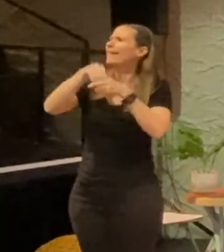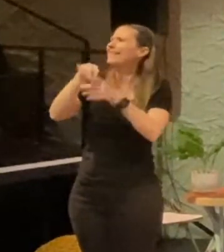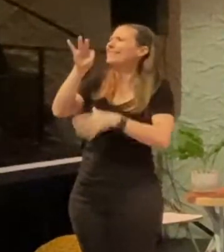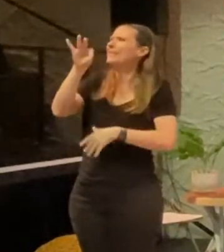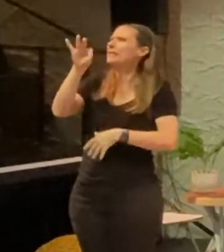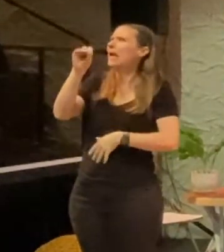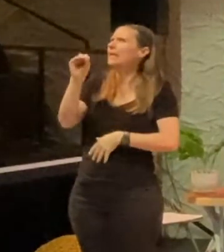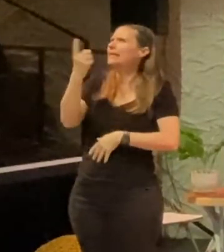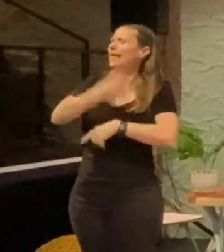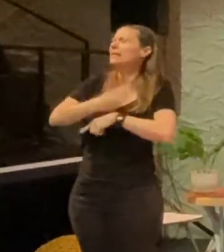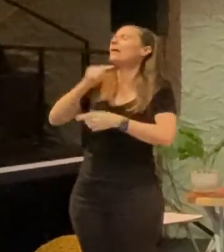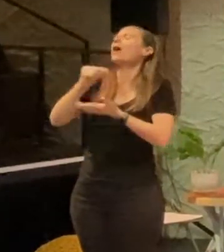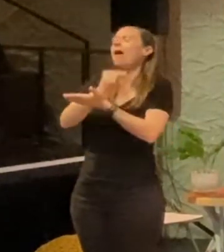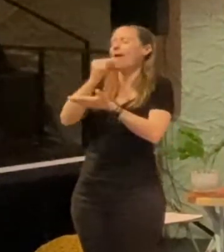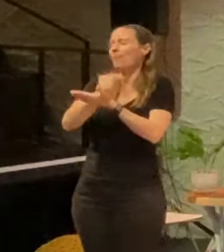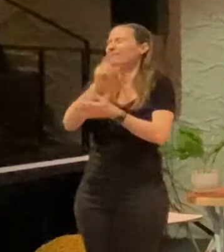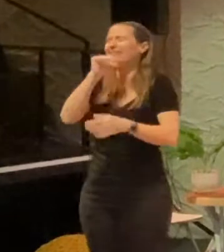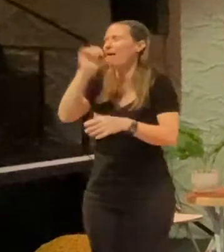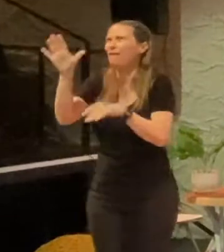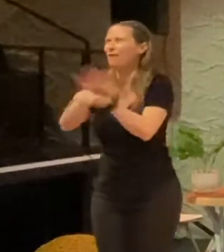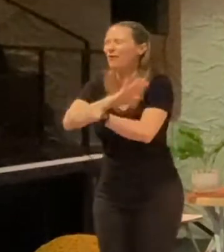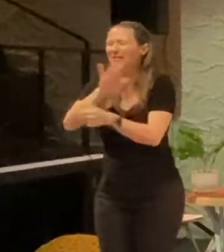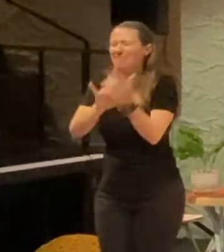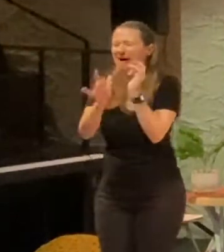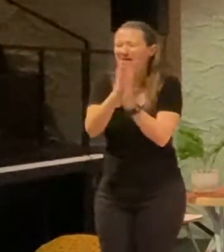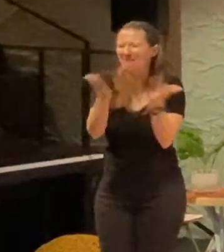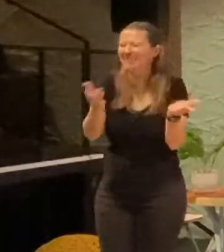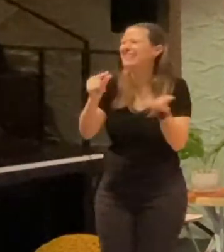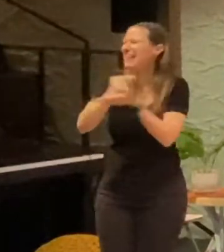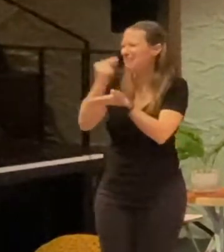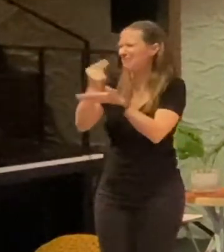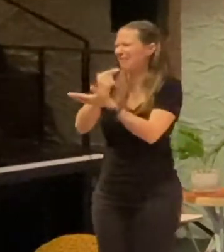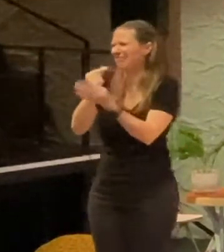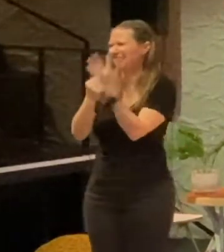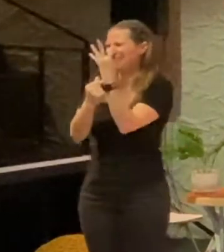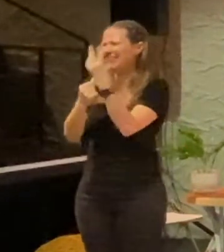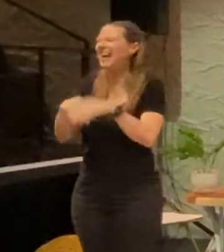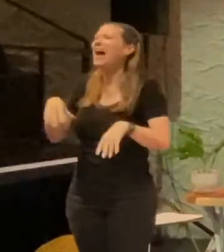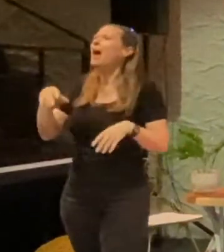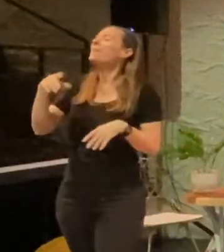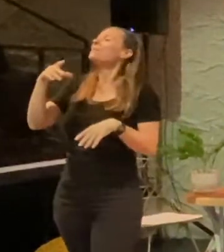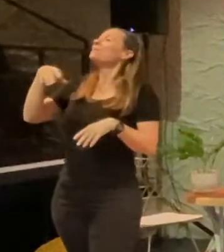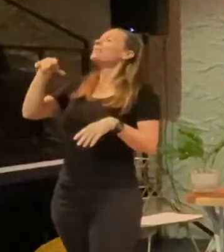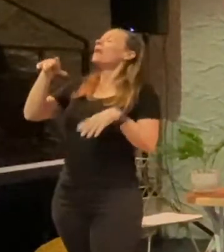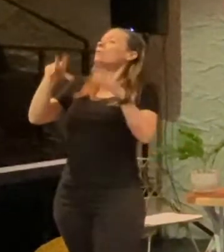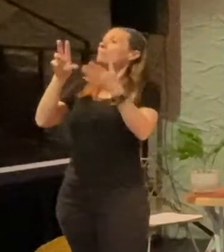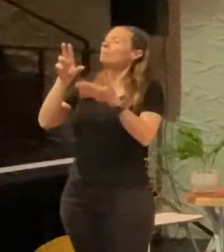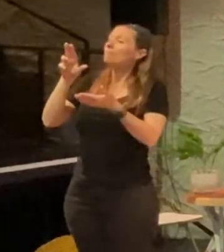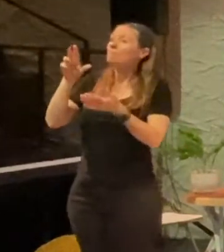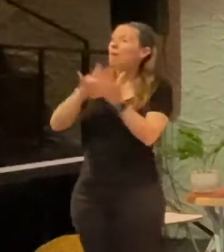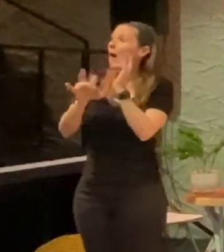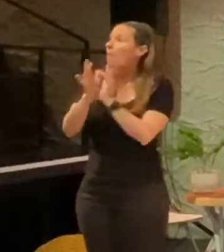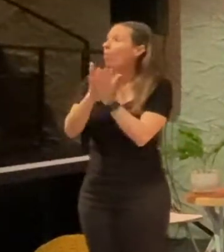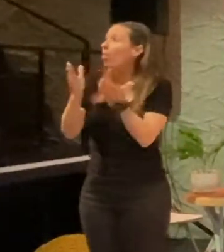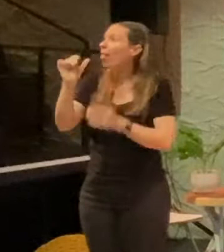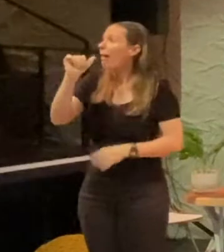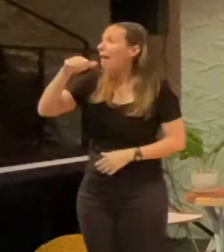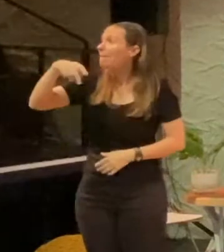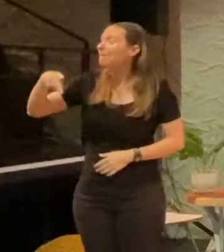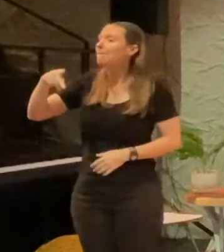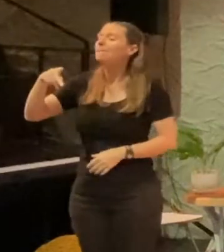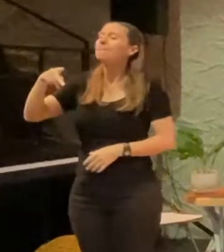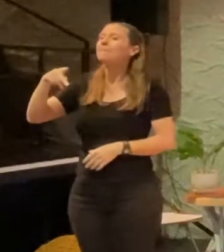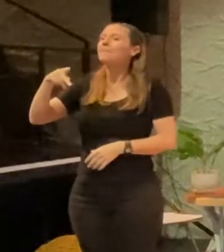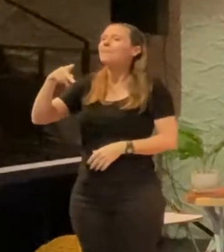days, or the Gospel in 90 days? Not the whole Bible. We're just doing the Gospels. Okay. So if you haven't, you want to go on your Bible app, you want to, you know, do in the search